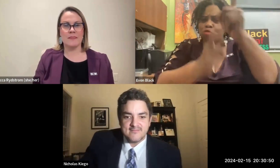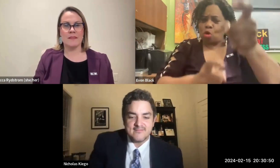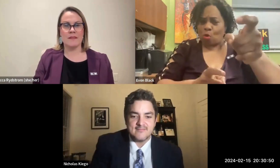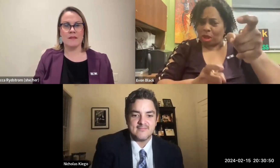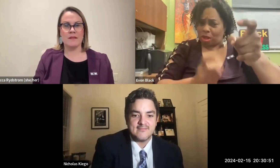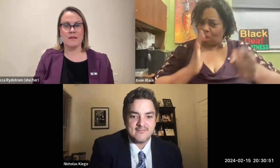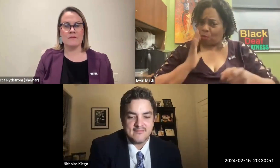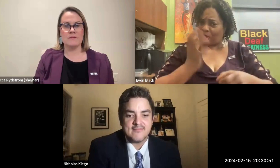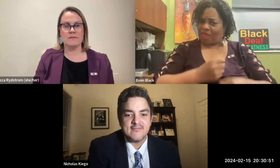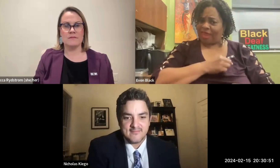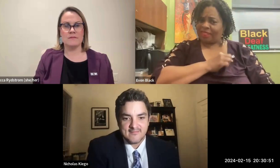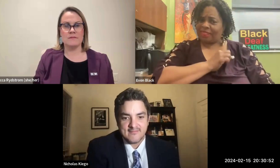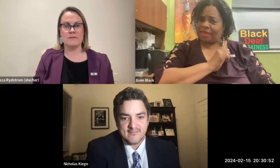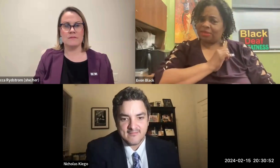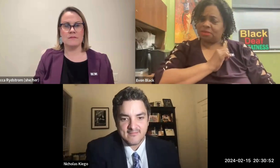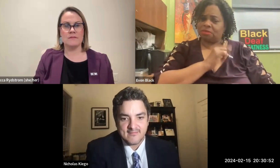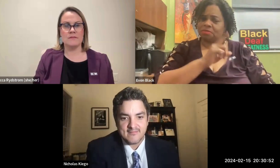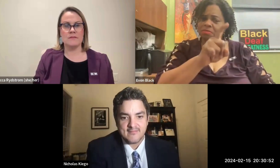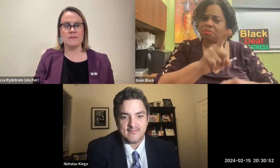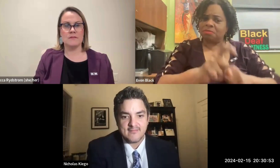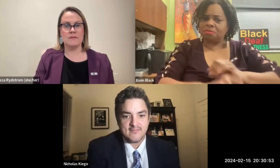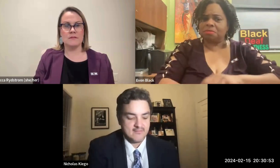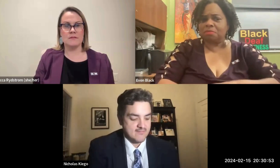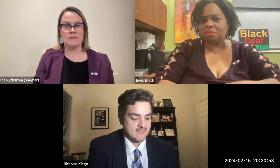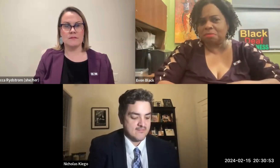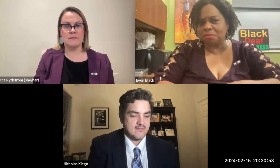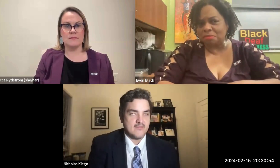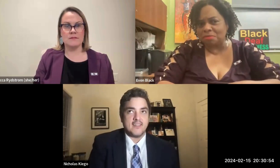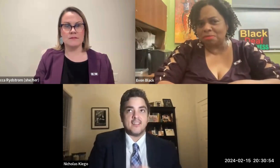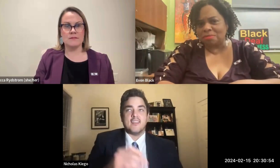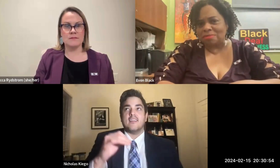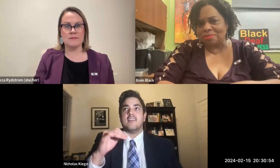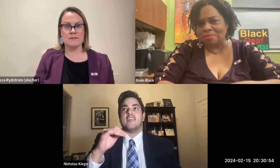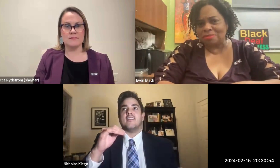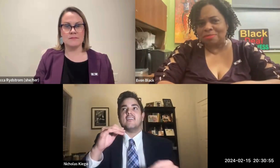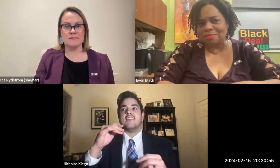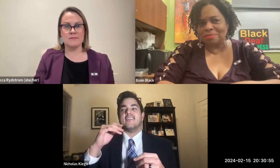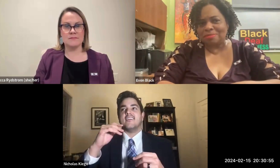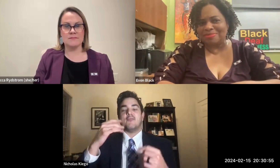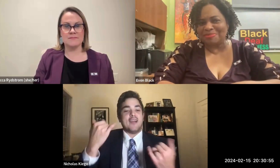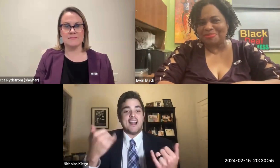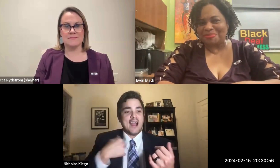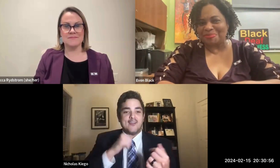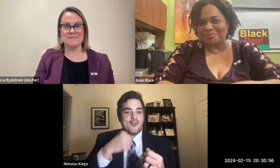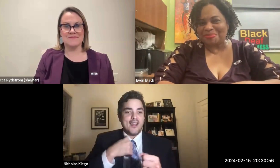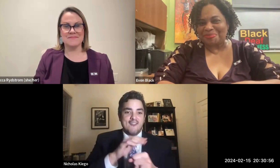just add, if people make a donation, will they get a pen?